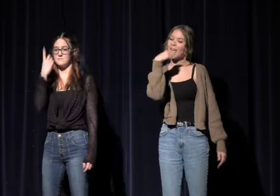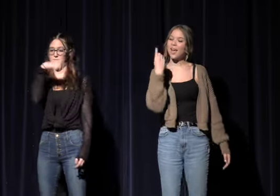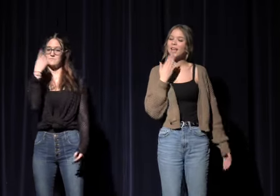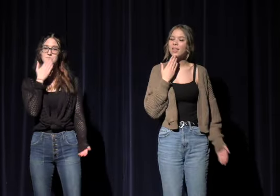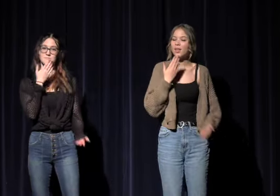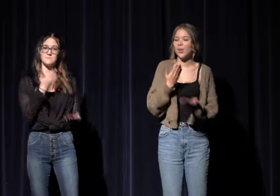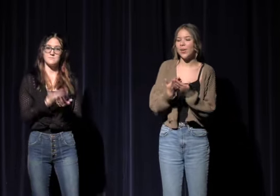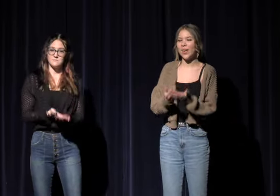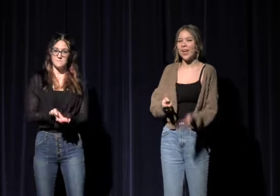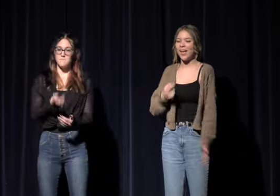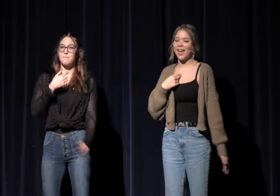Noir